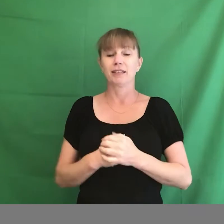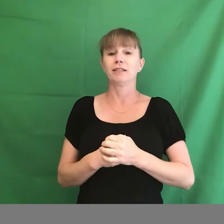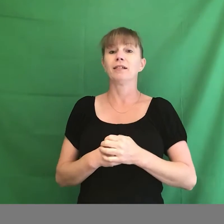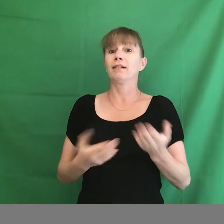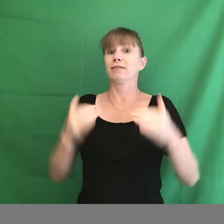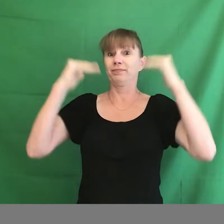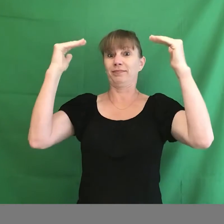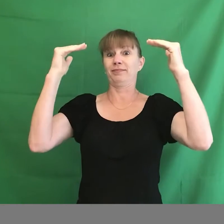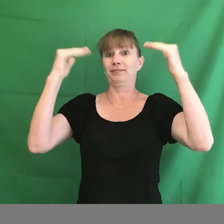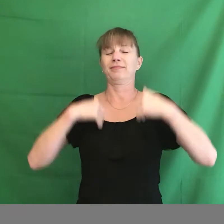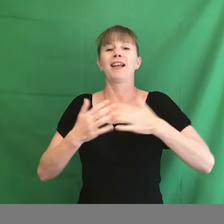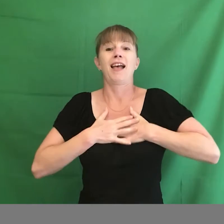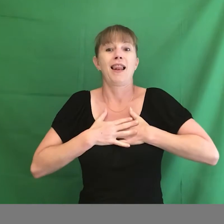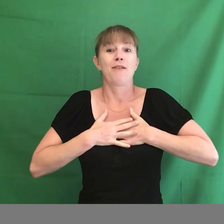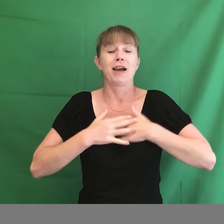loves me.